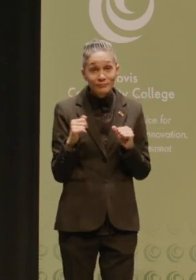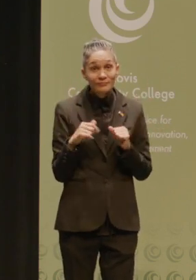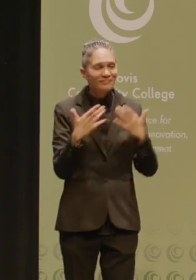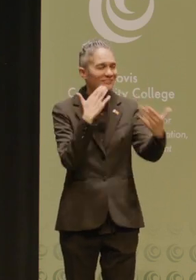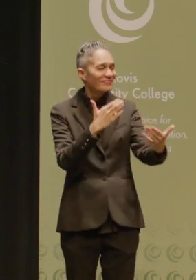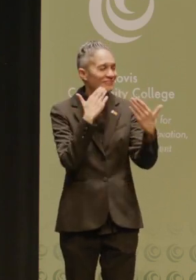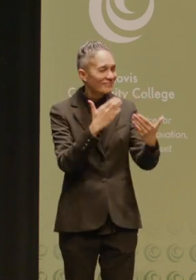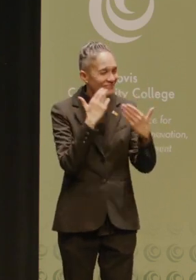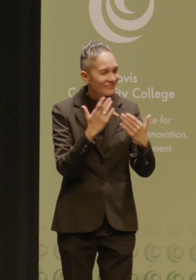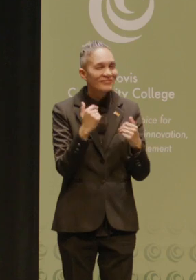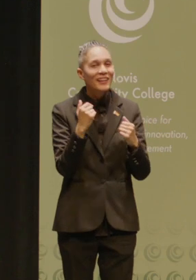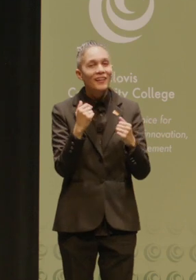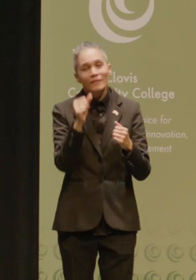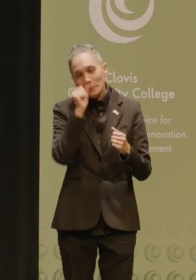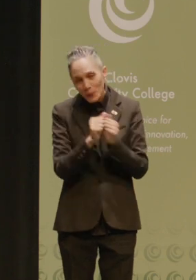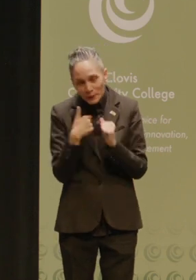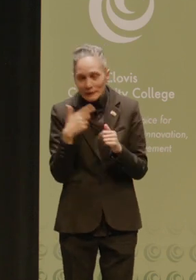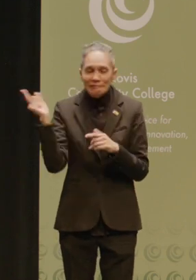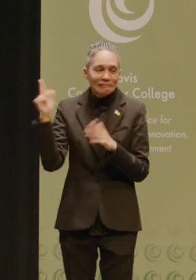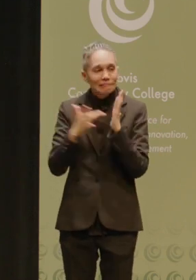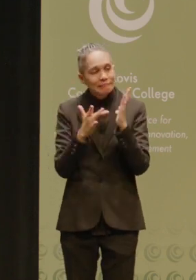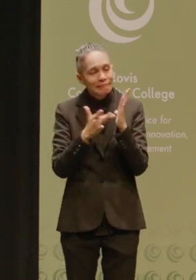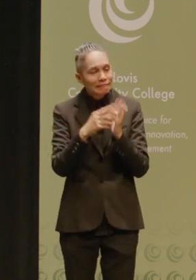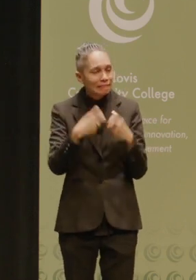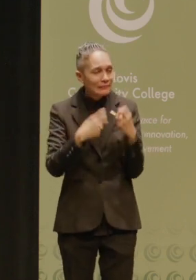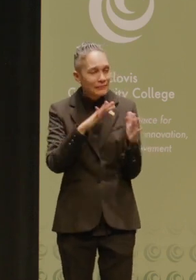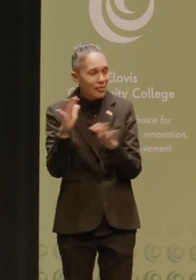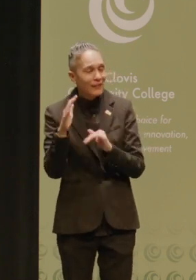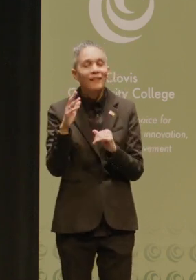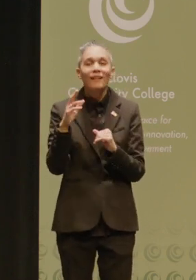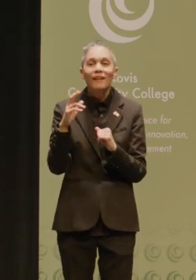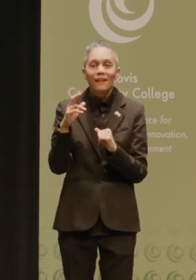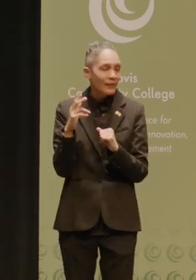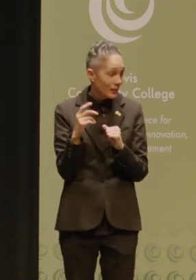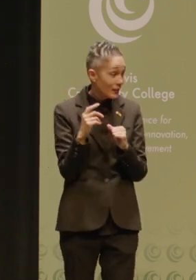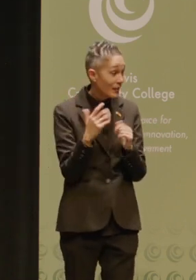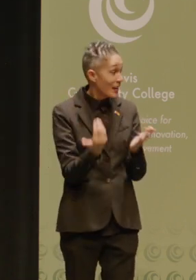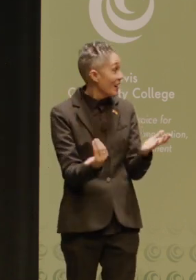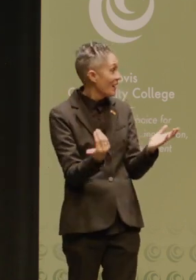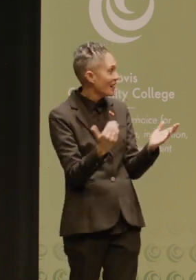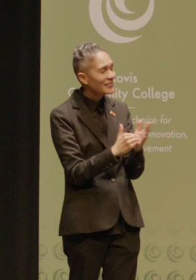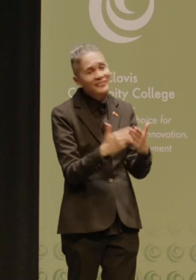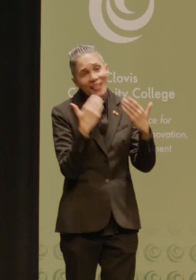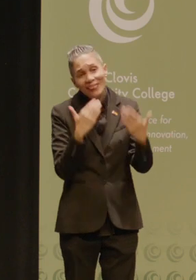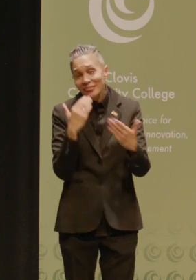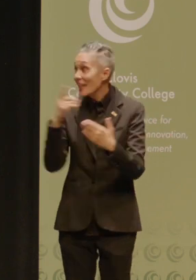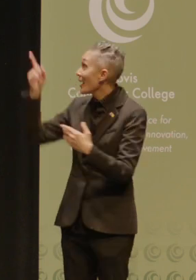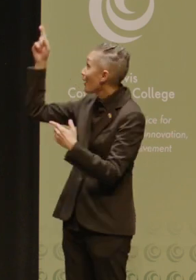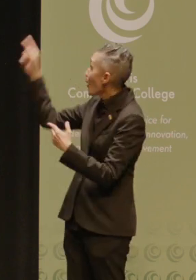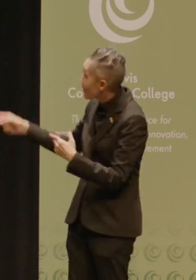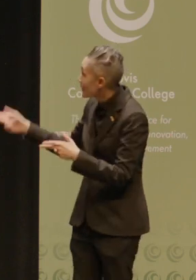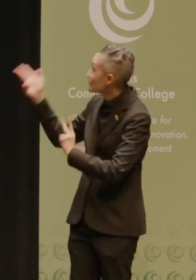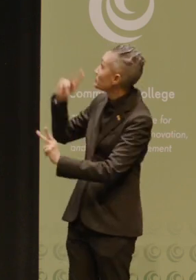Thank you for bearing with me as we go through our technology glitch. We'll get this out to you. Again, I want to thank these